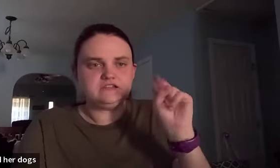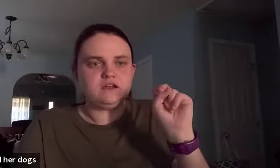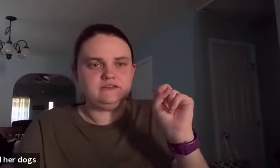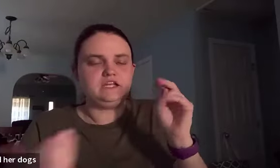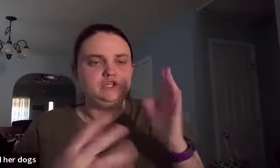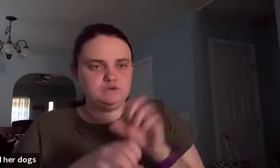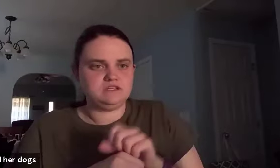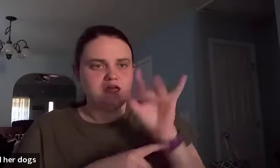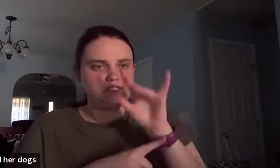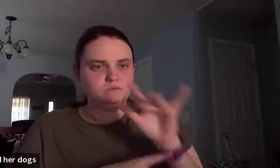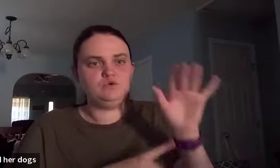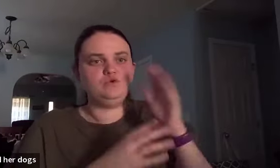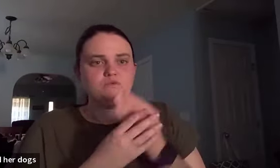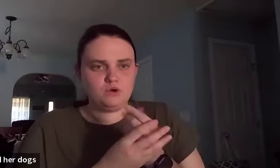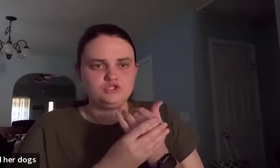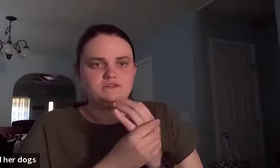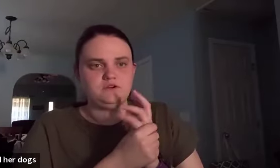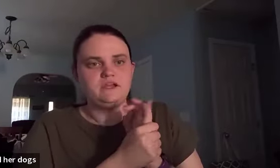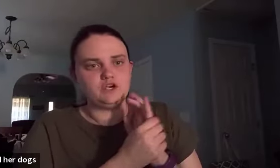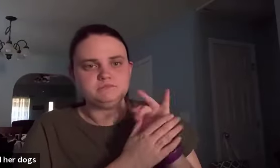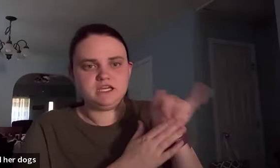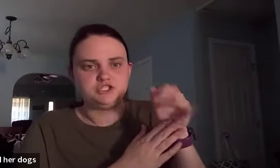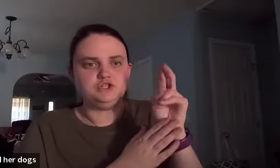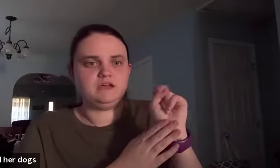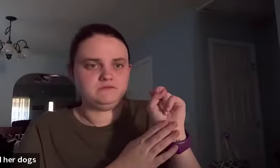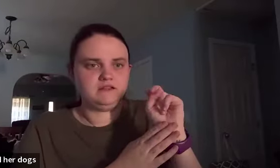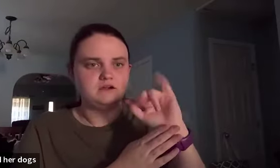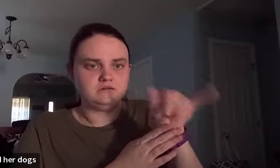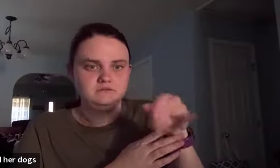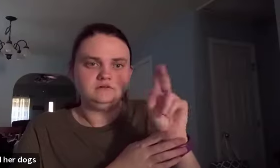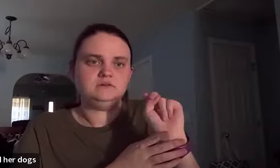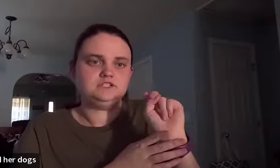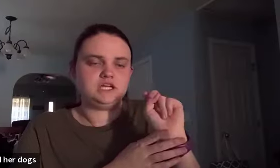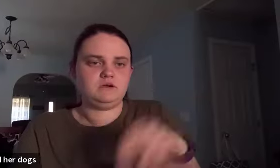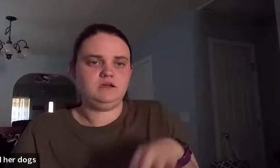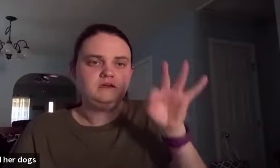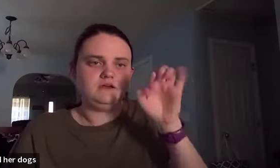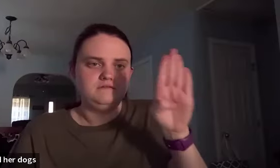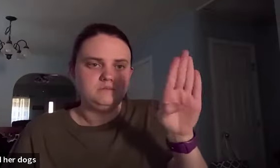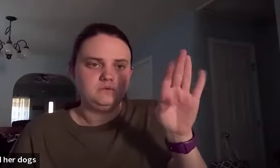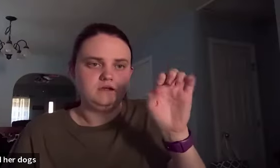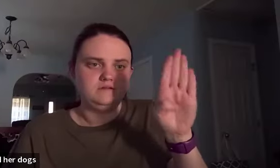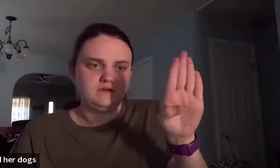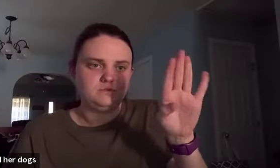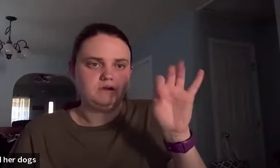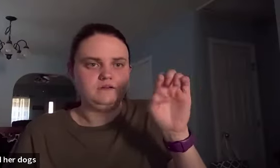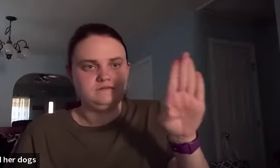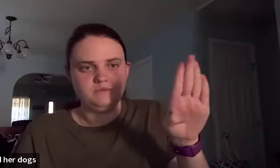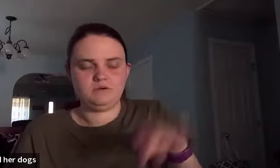lot of getting used to that smooth motion of your fingers, making sure you get every letter. January, February, February,